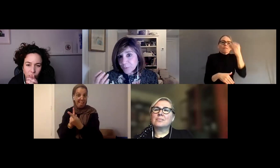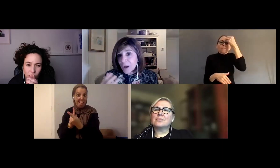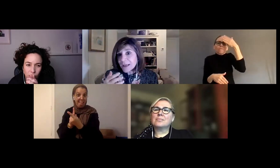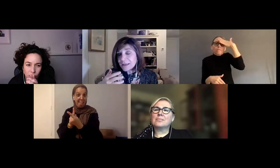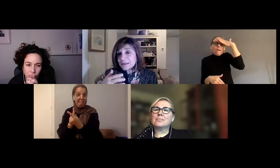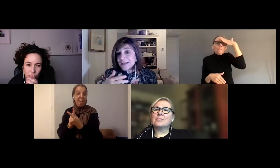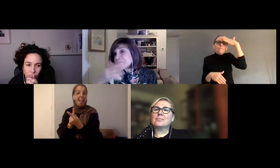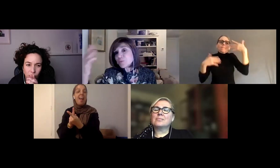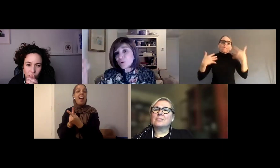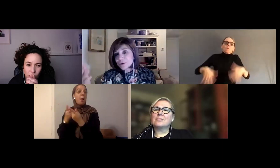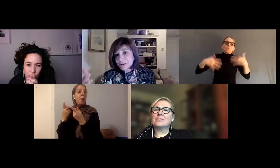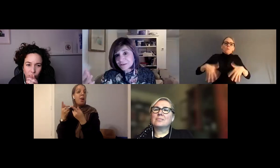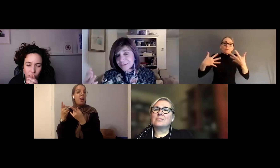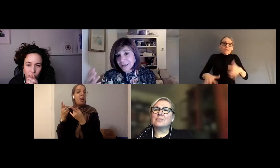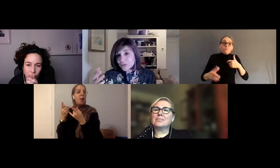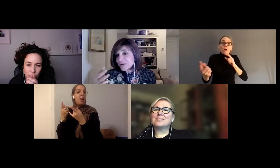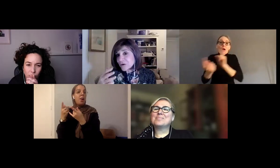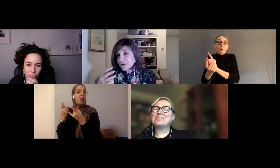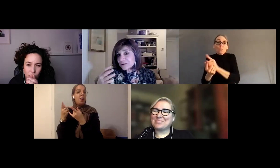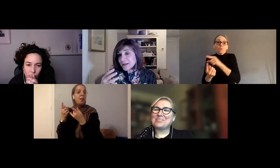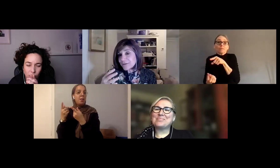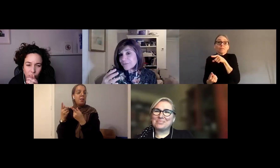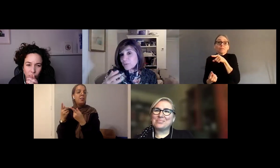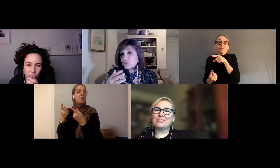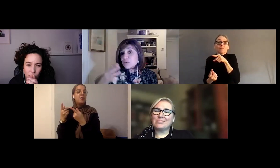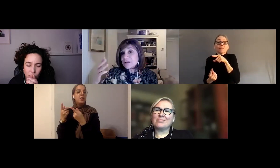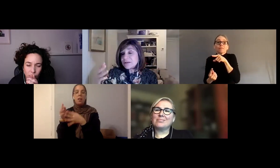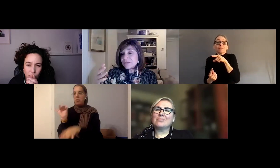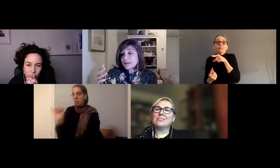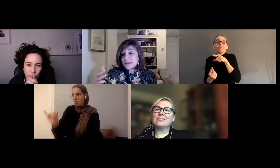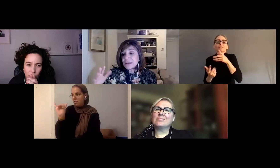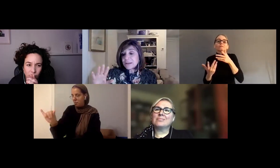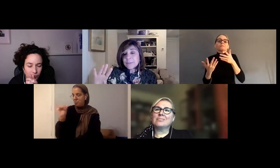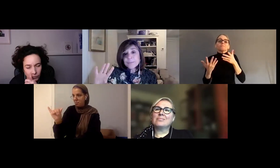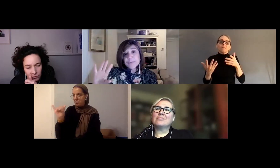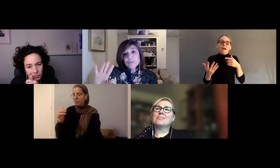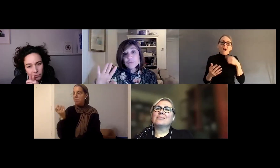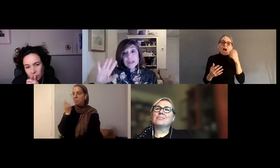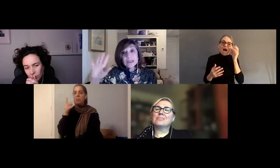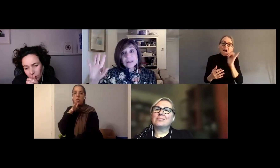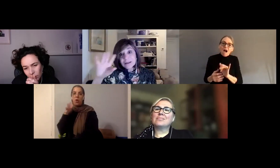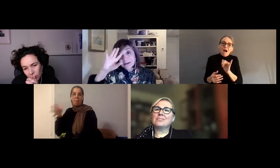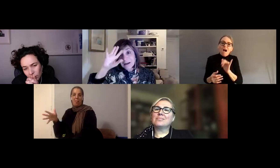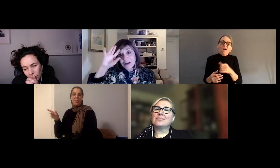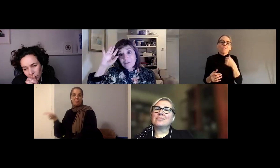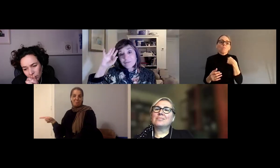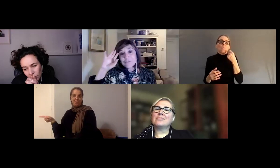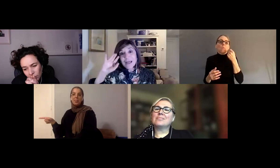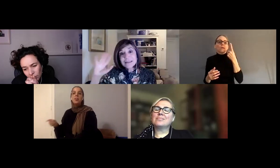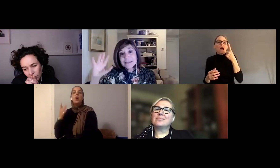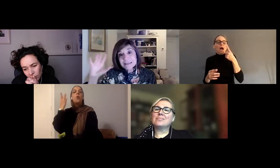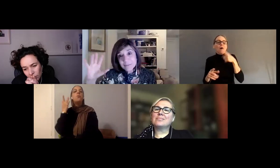You know, I left Brooklyn and could start a life that was relatively free